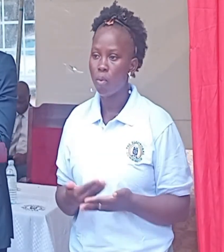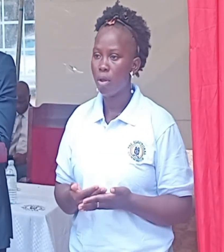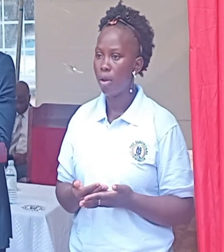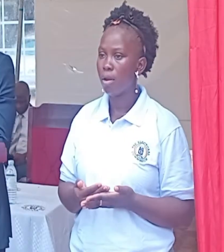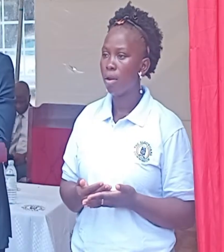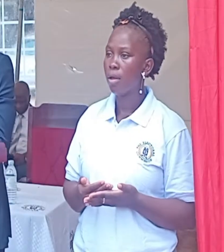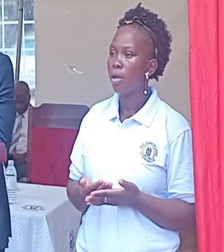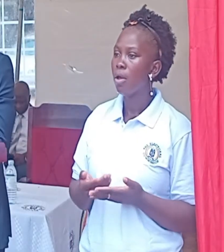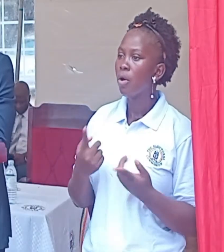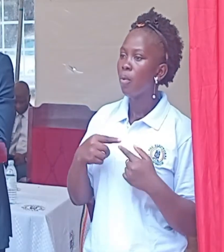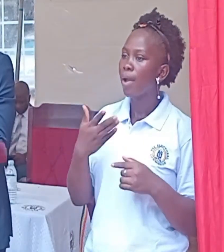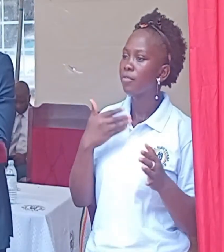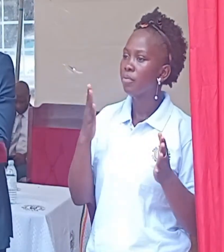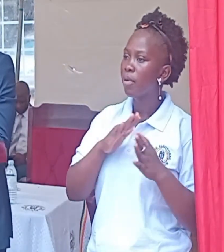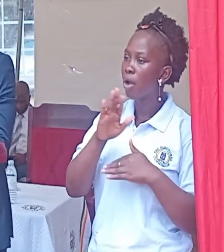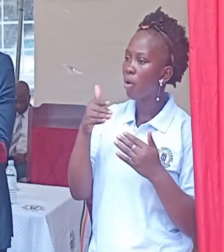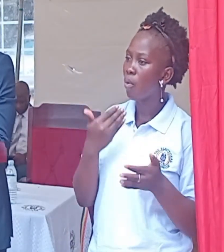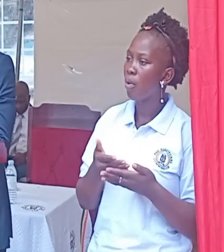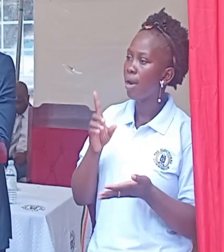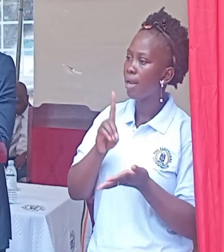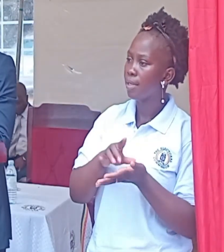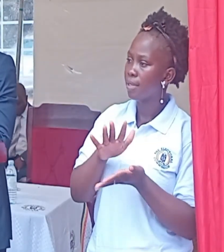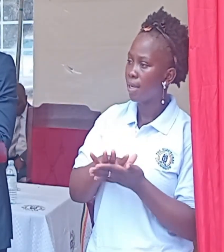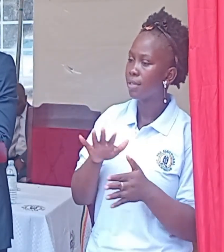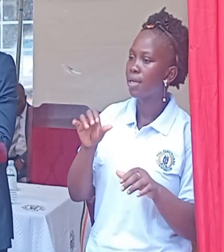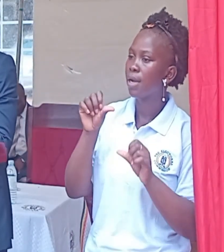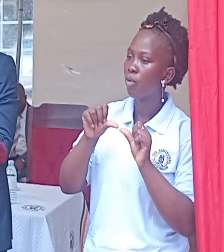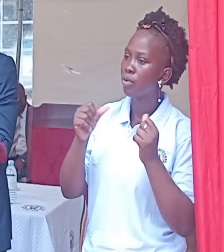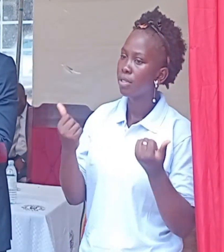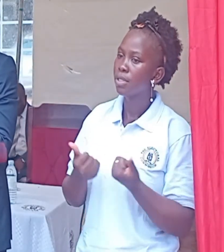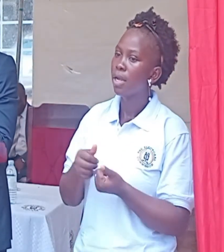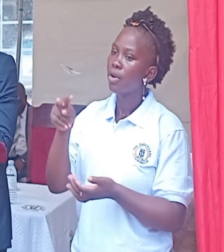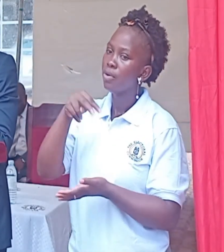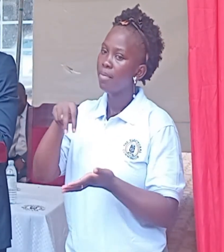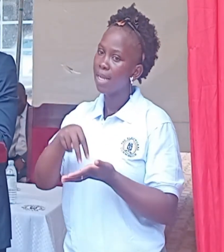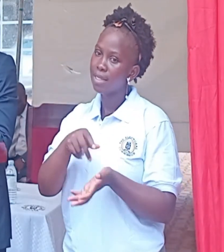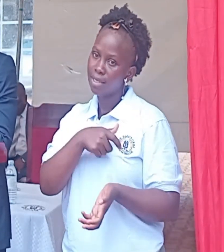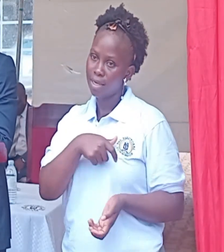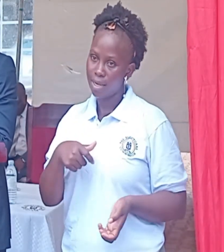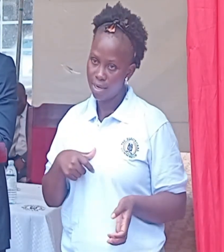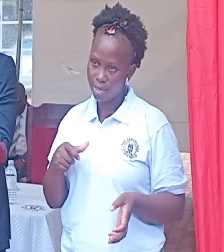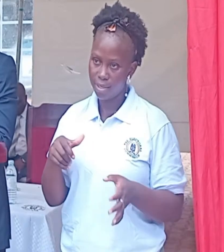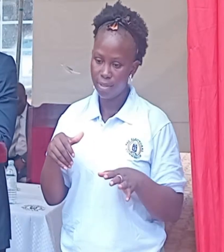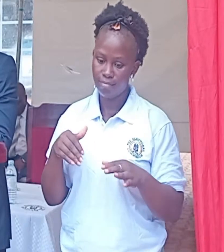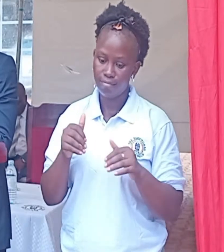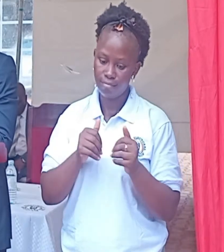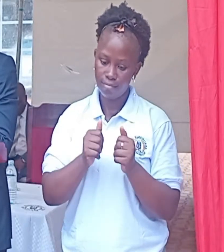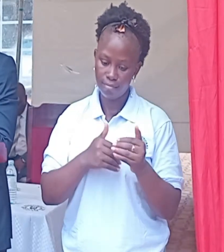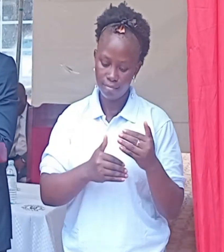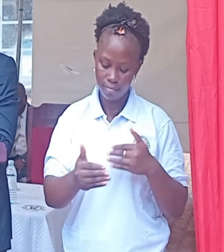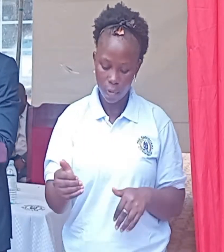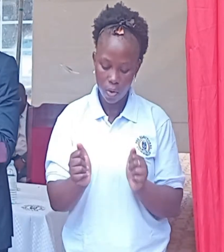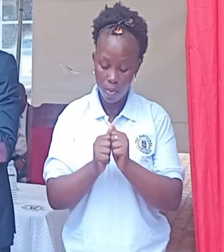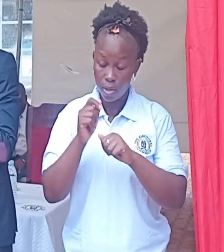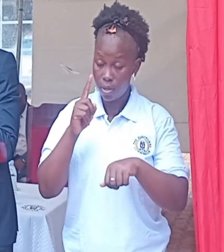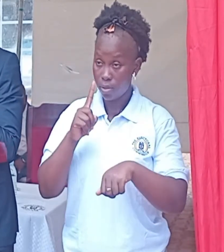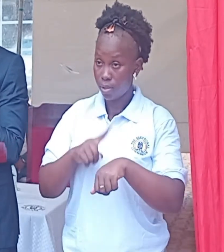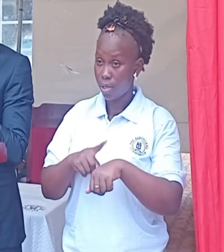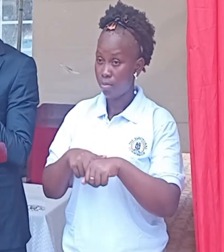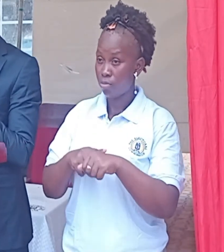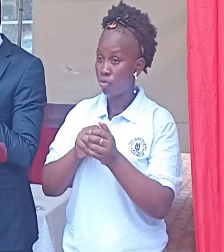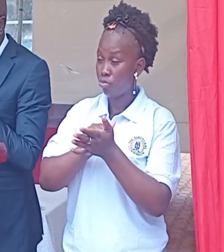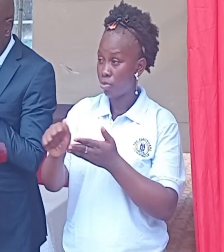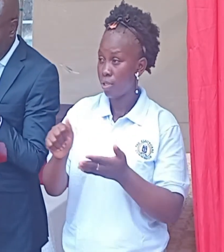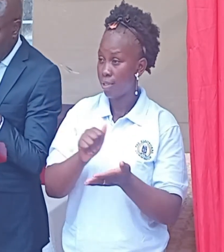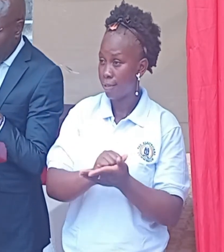we have to prepare all the data concerning nominated candidates in time already for